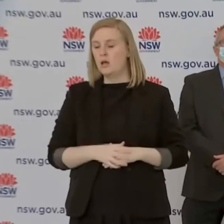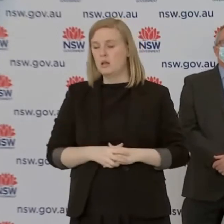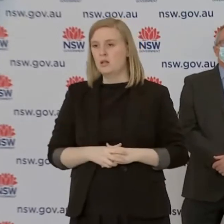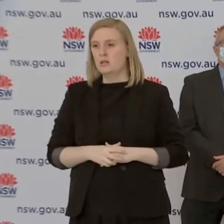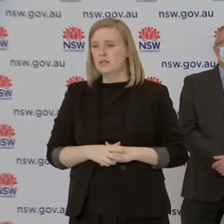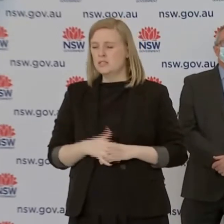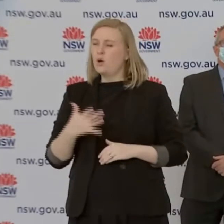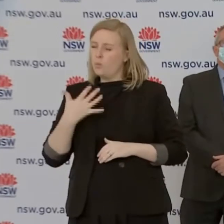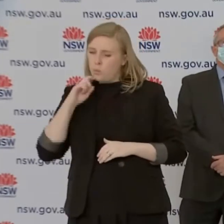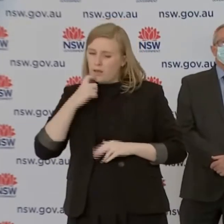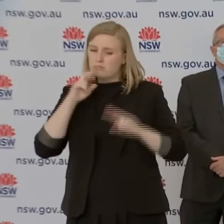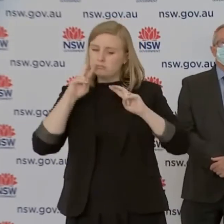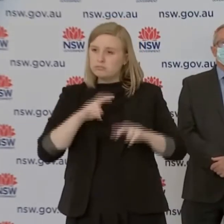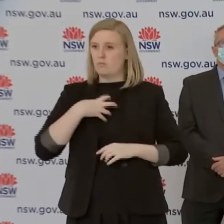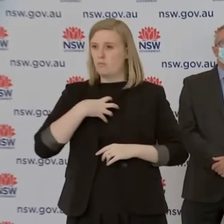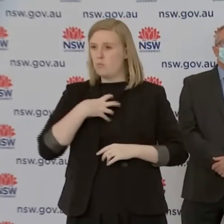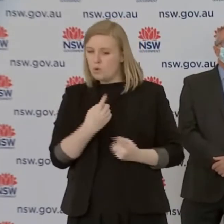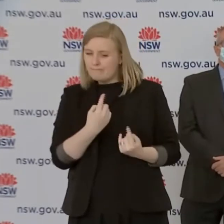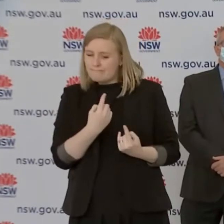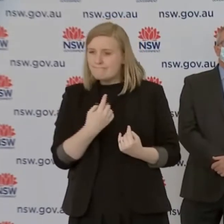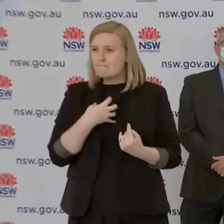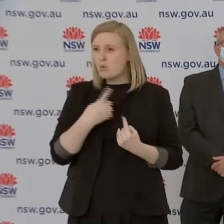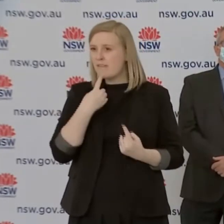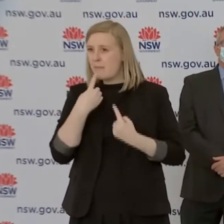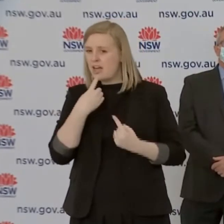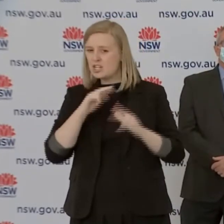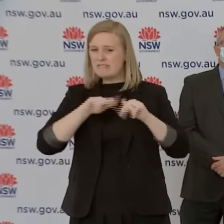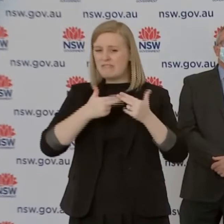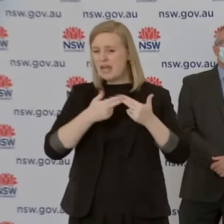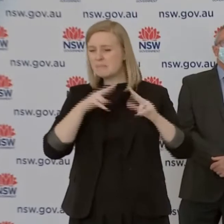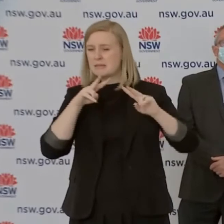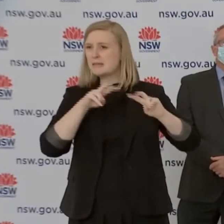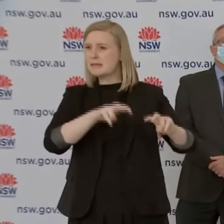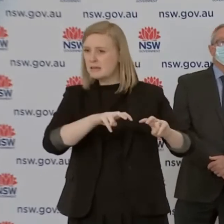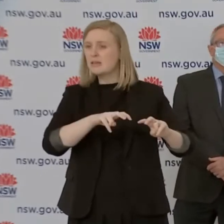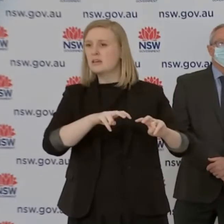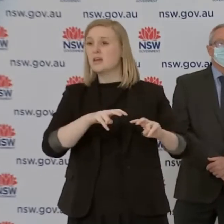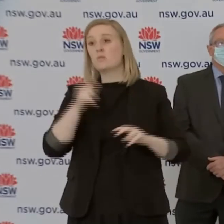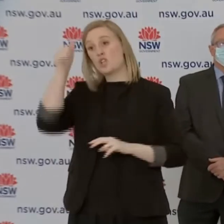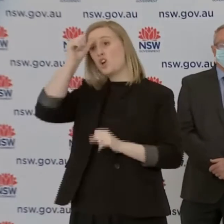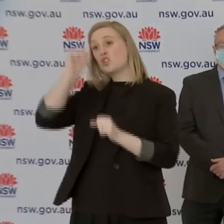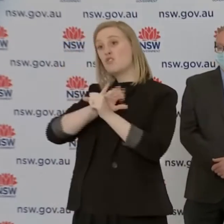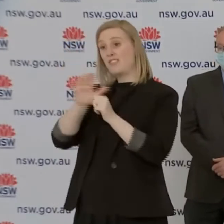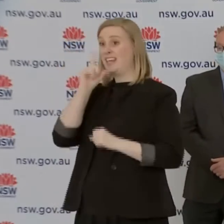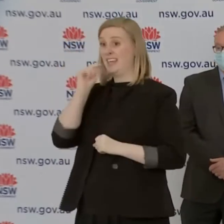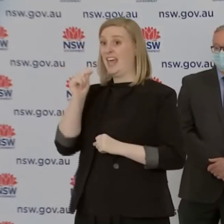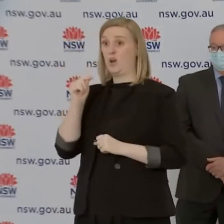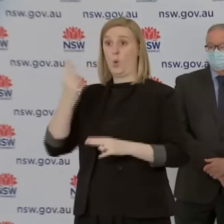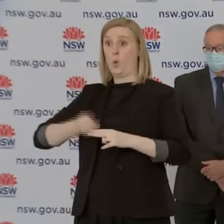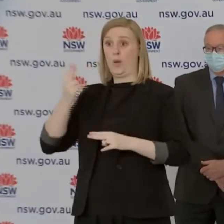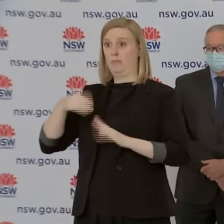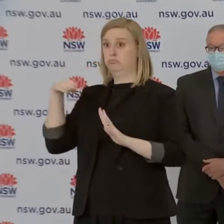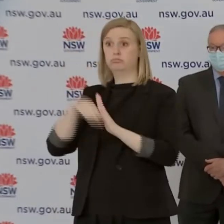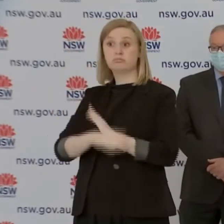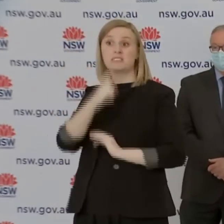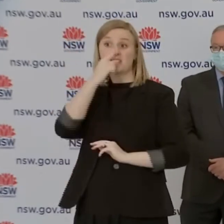are aware that with COVID you can get sudden deaths, and I think that is important to understand, that your health status can